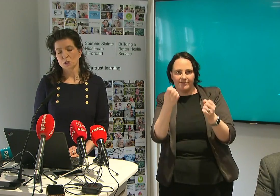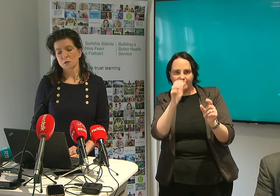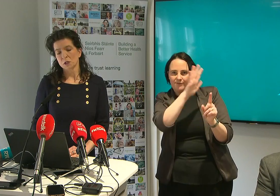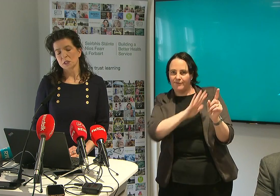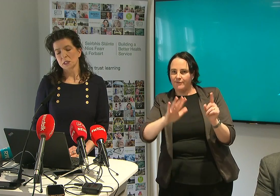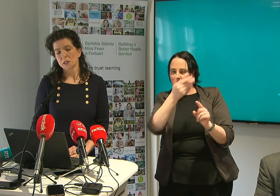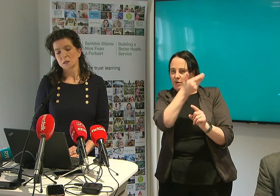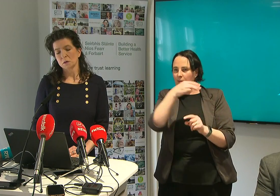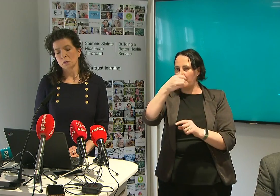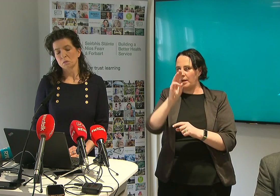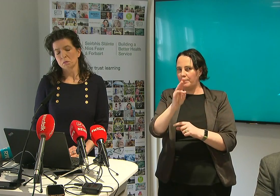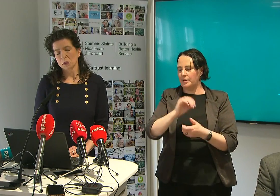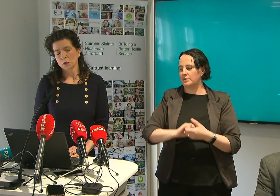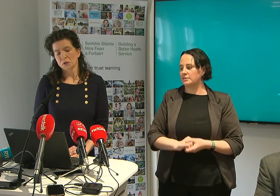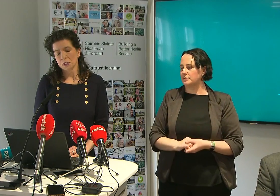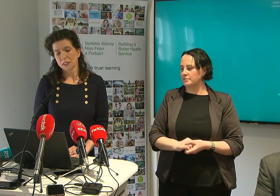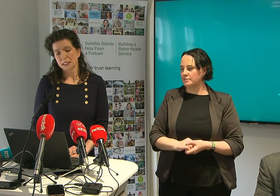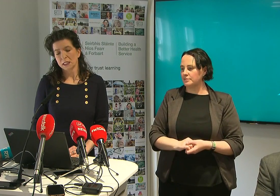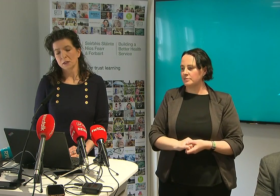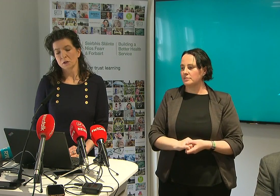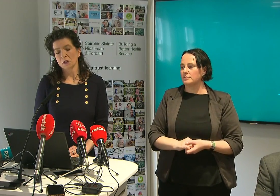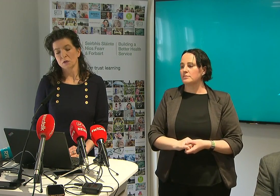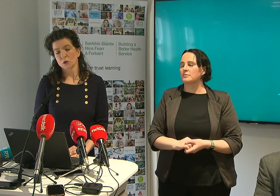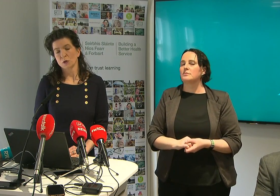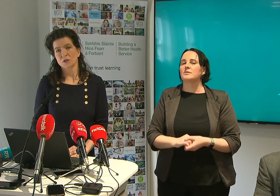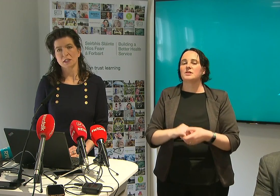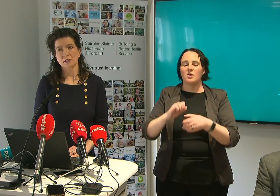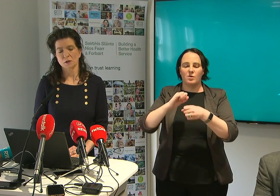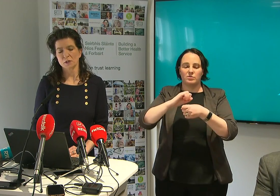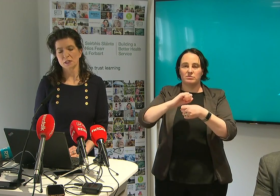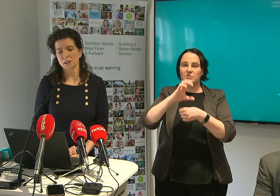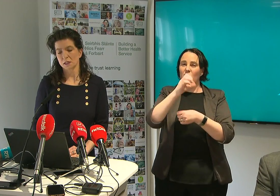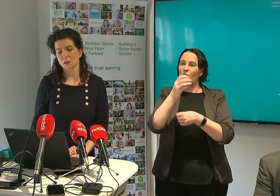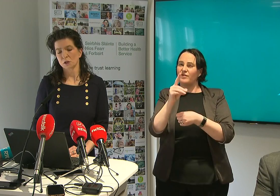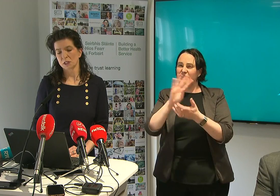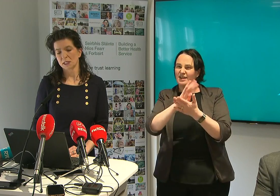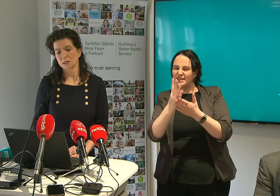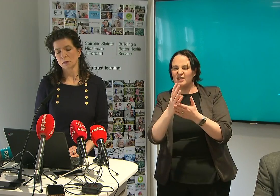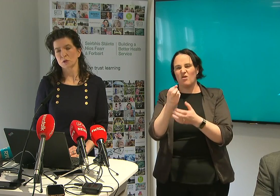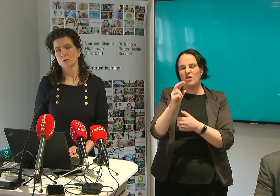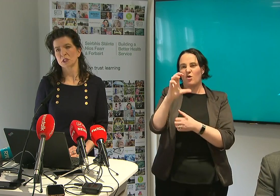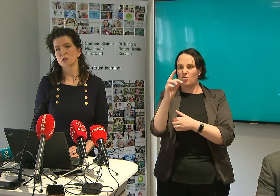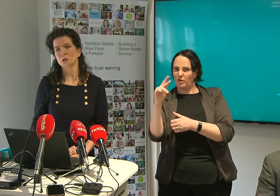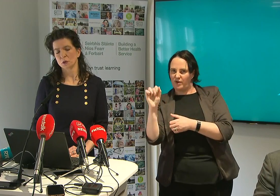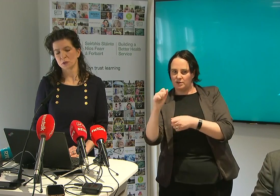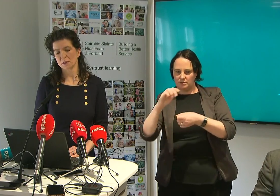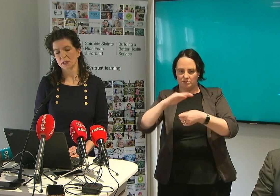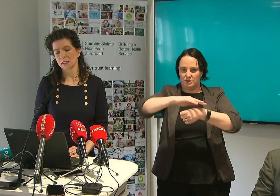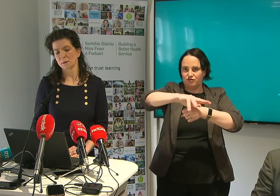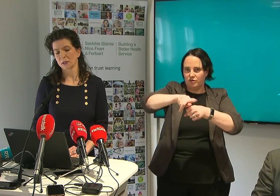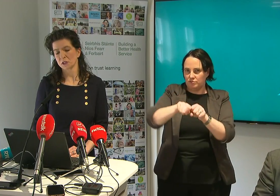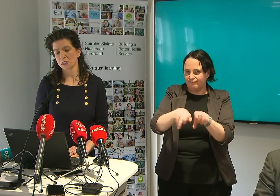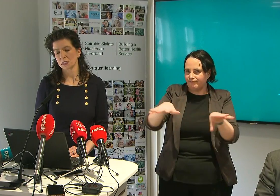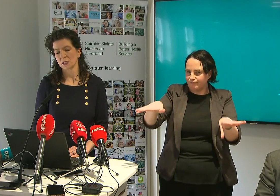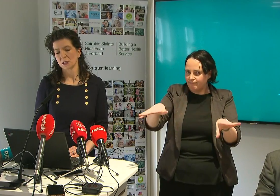So just COVID-19, or the novel coronavirus that causes it, it's a new disease, but we do know some